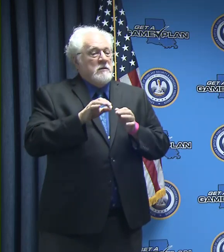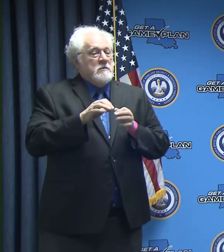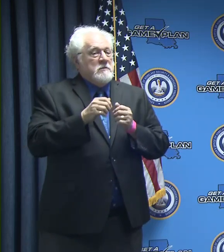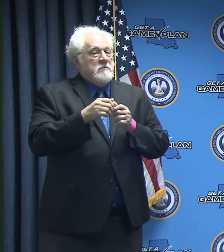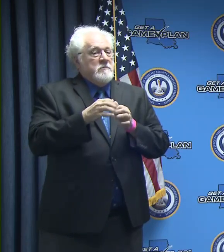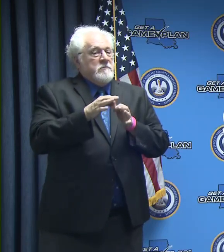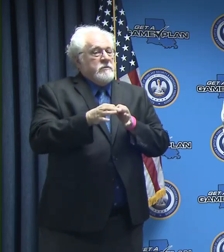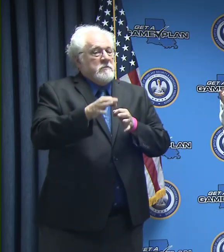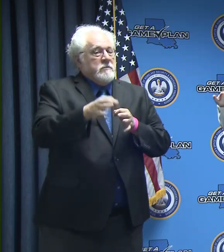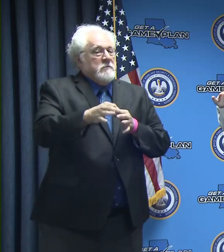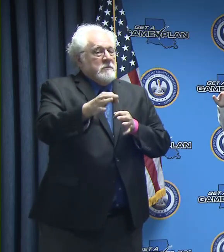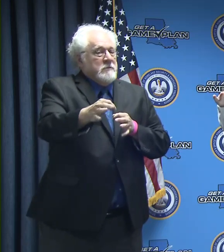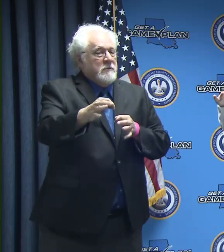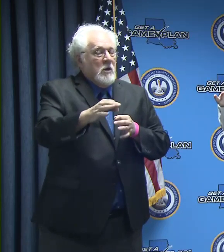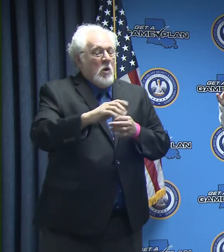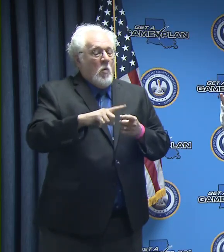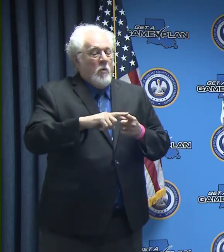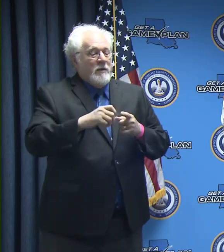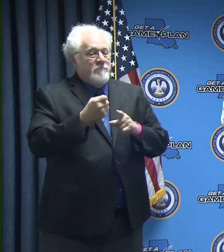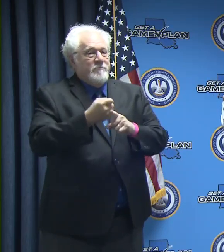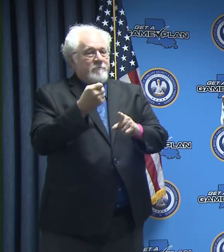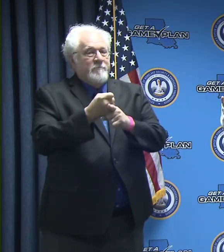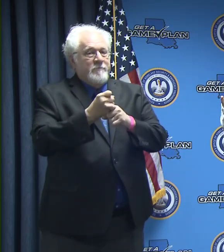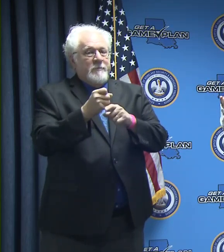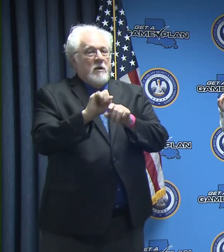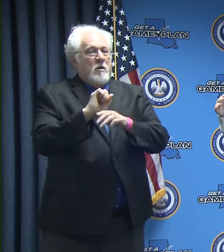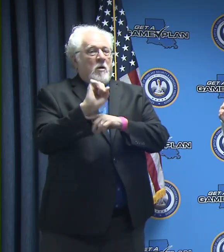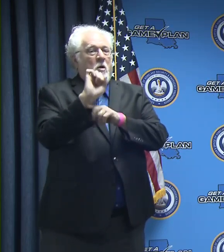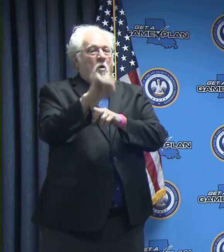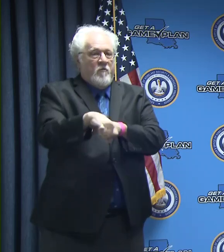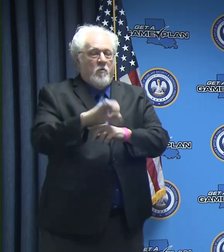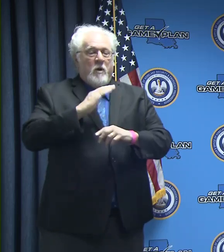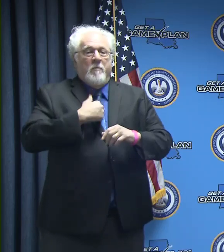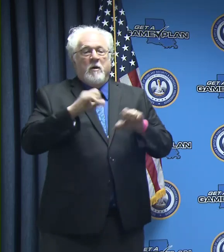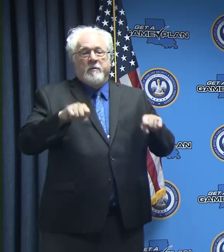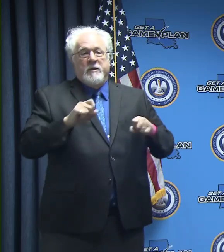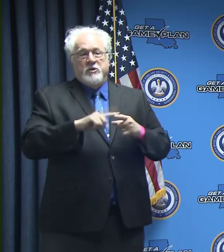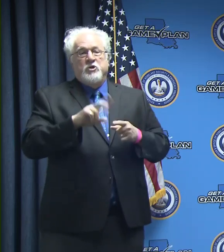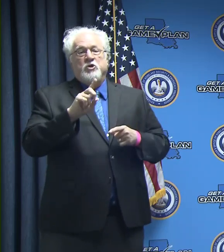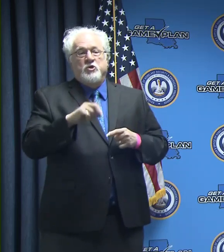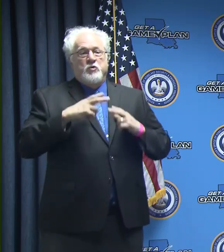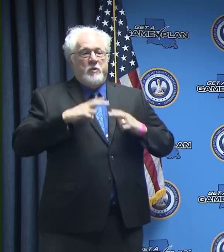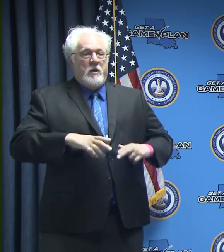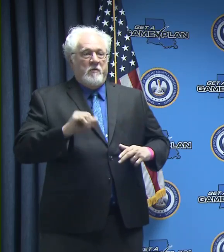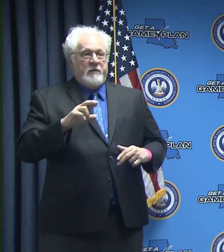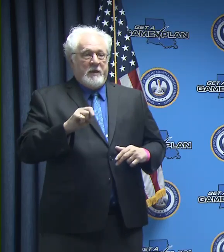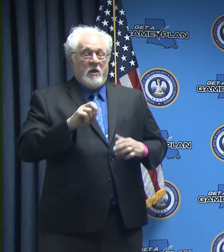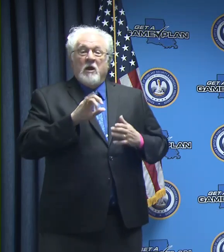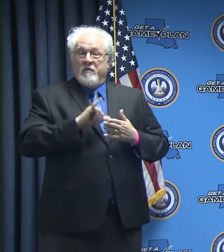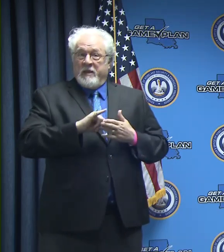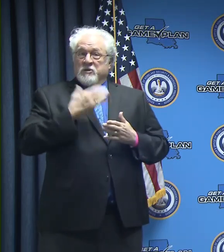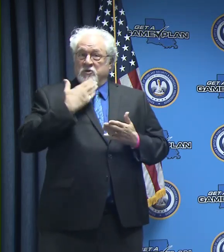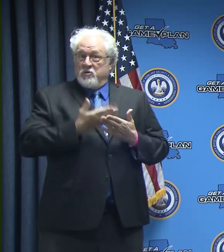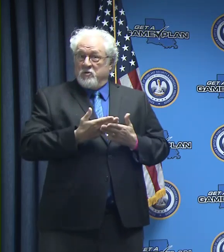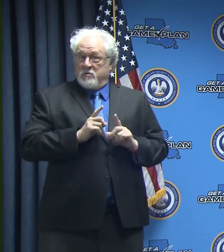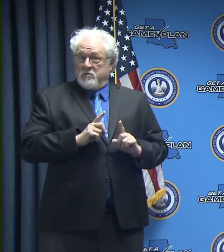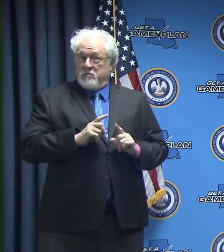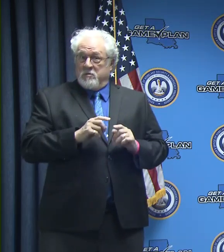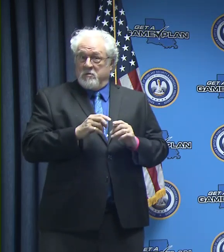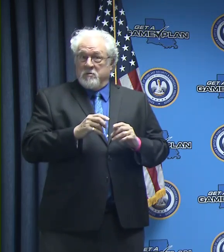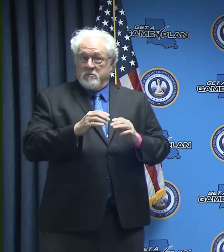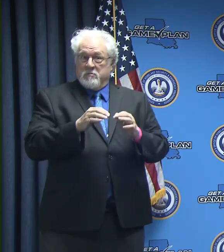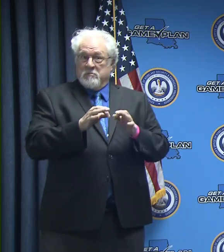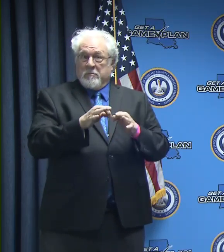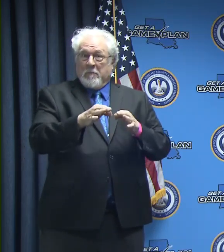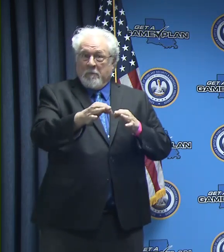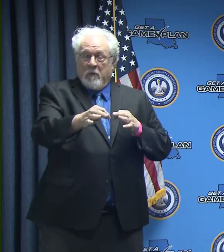day that we might potentially overwhelm our capacity to deliver health care, and that is a good thing. But a lot of